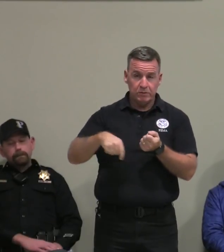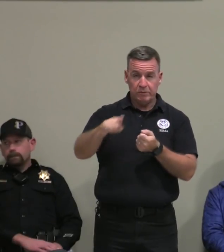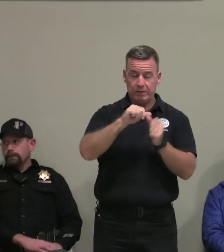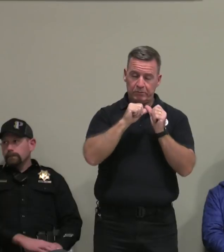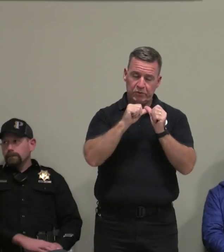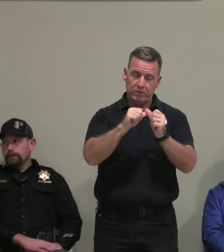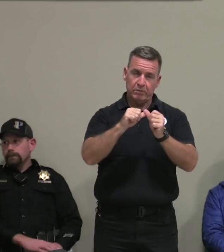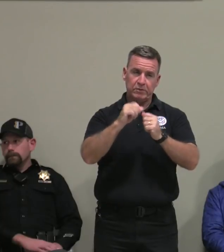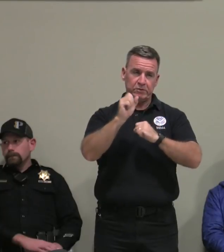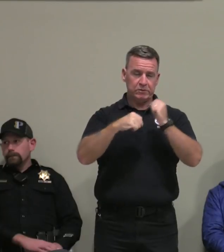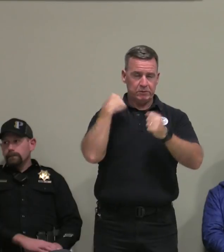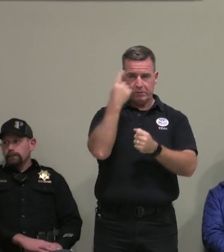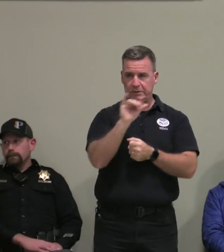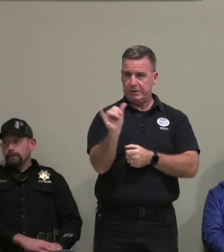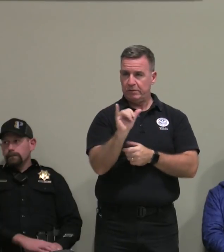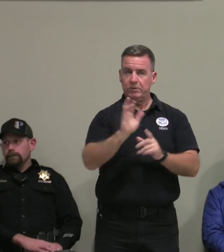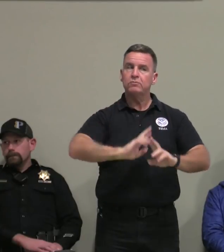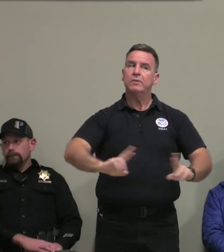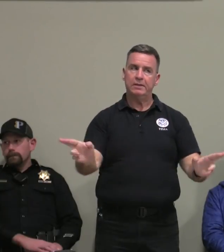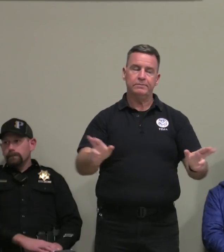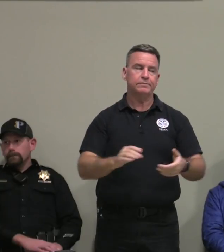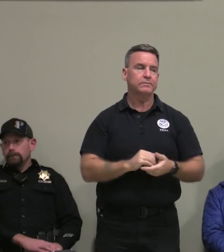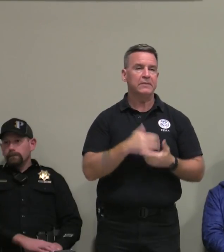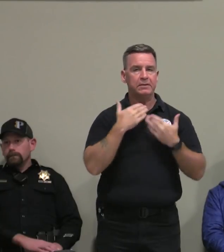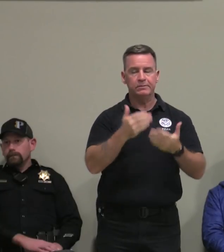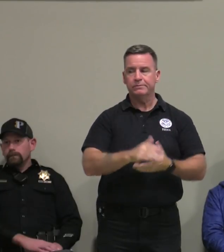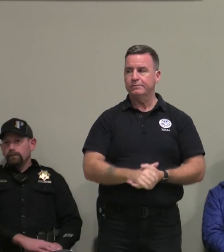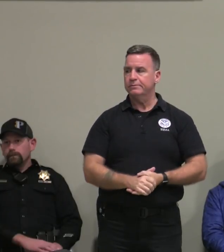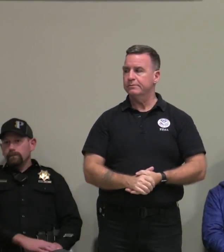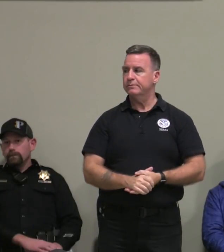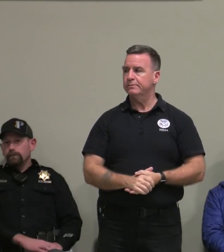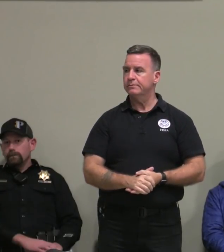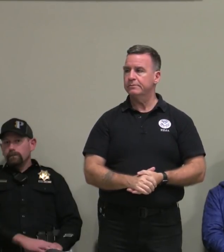permanent infrastructure looks like when you're ready. Thank you.